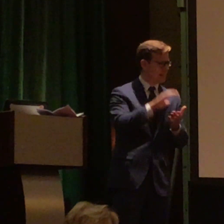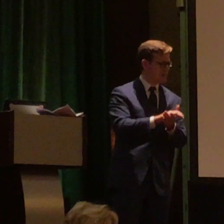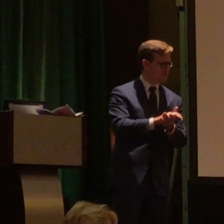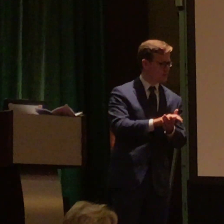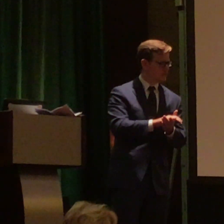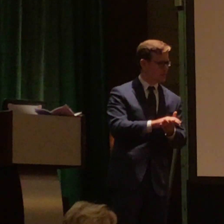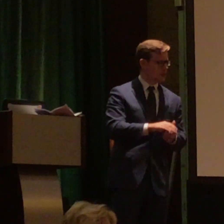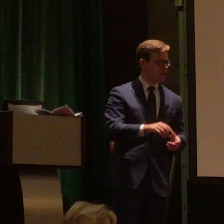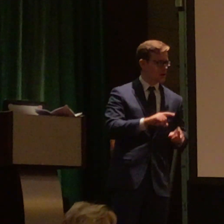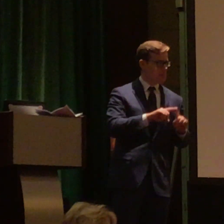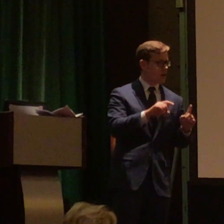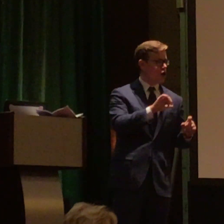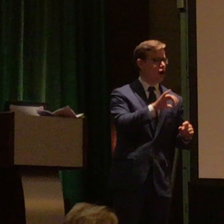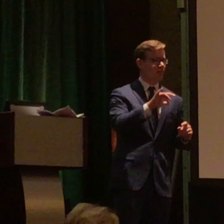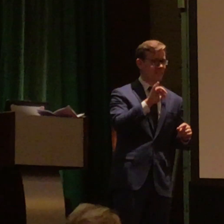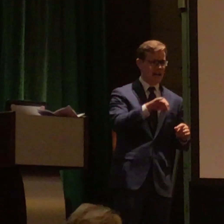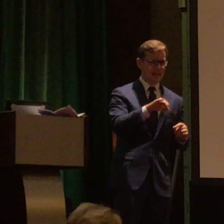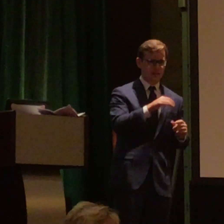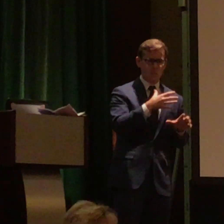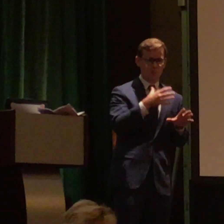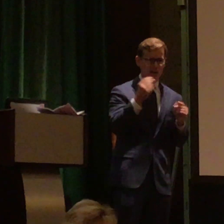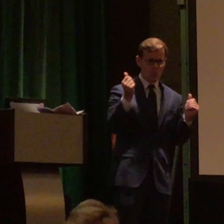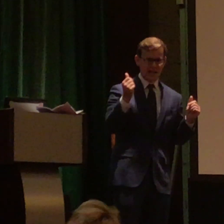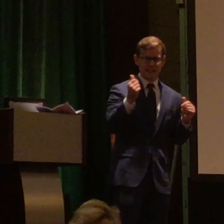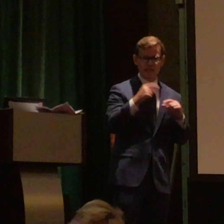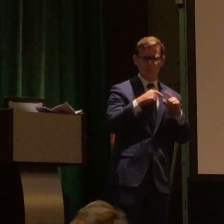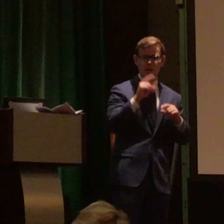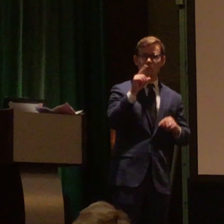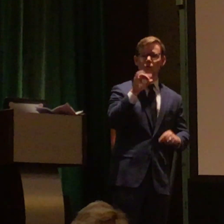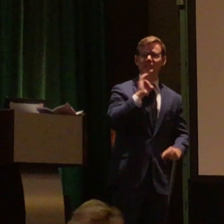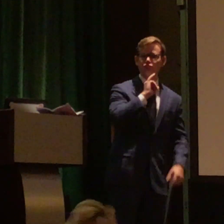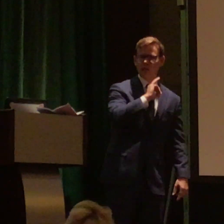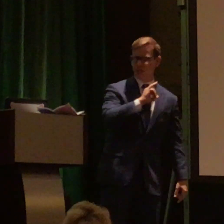So I saw his journey, and that inspired my belief.